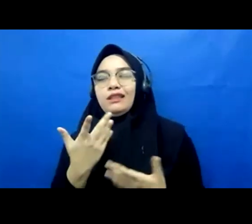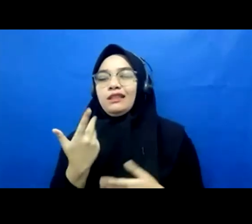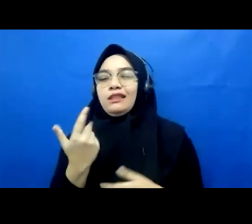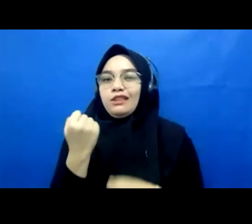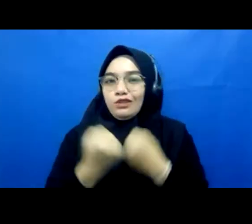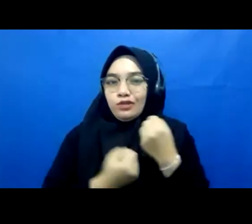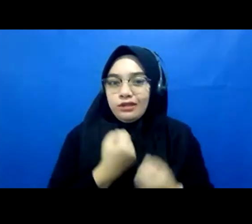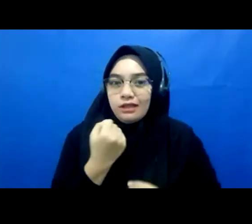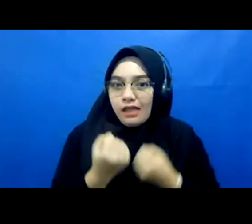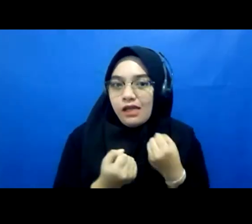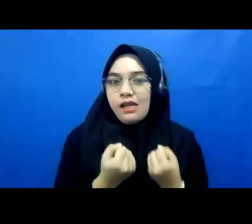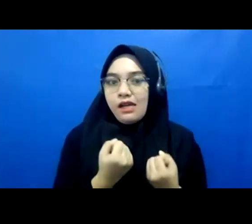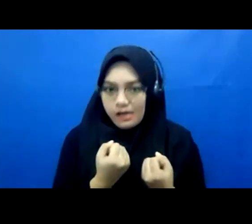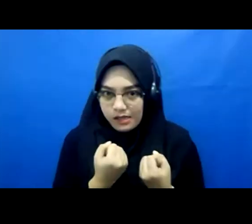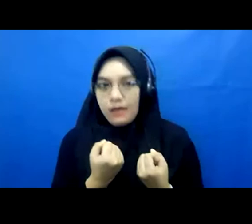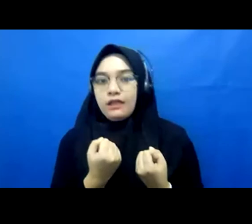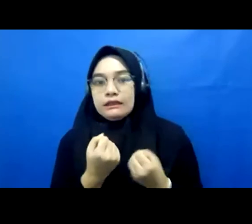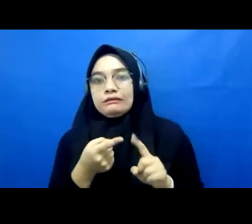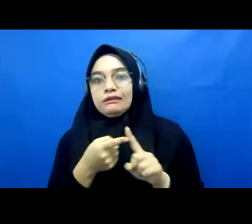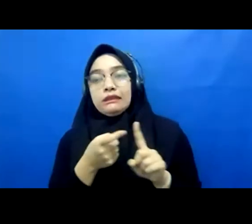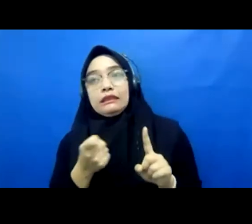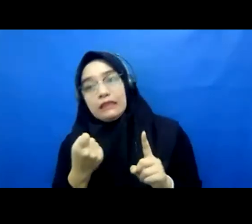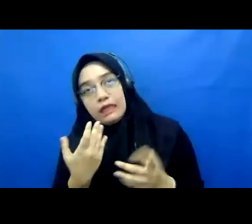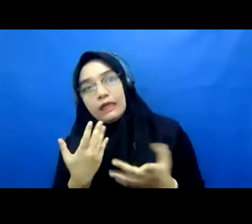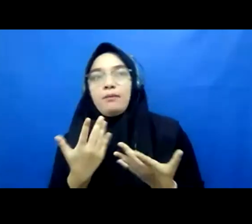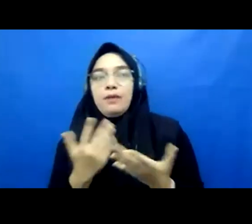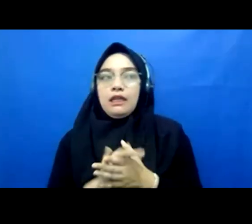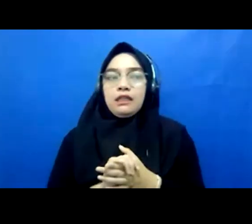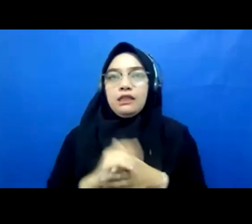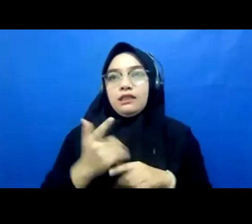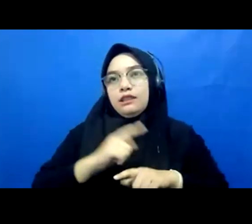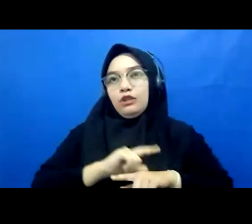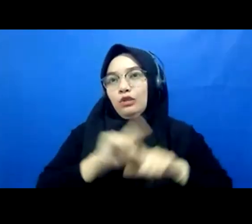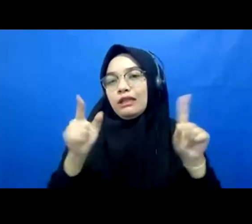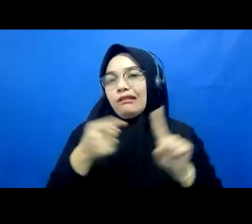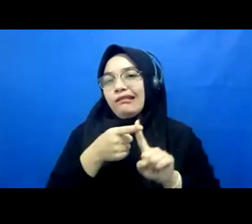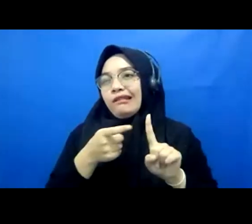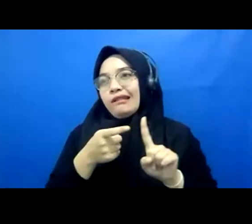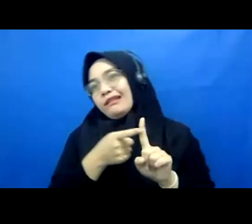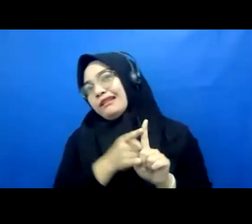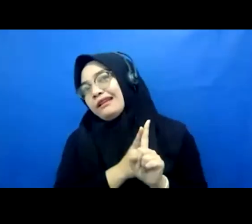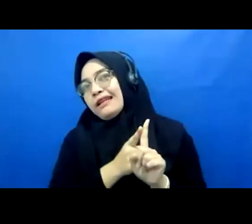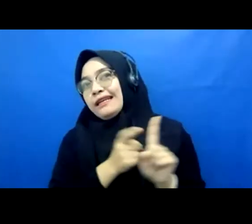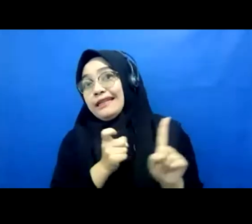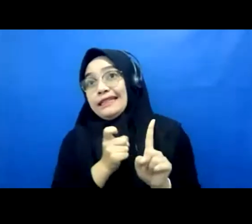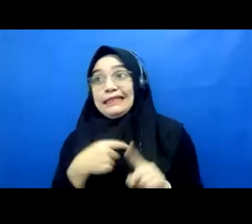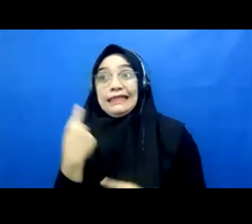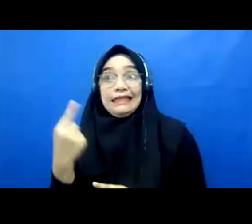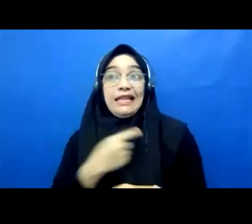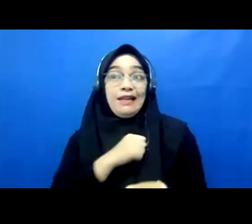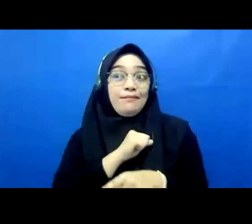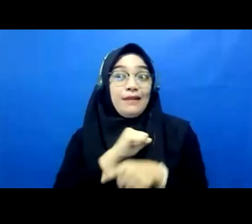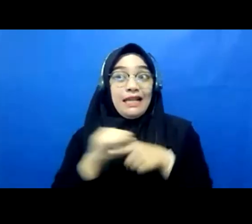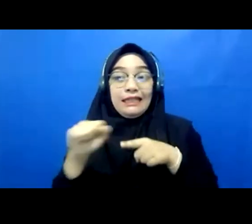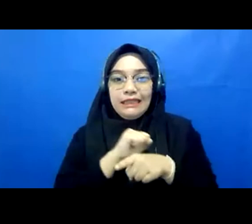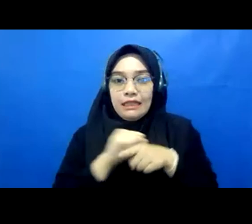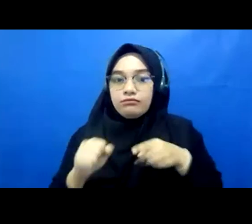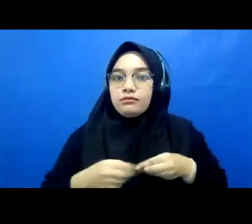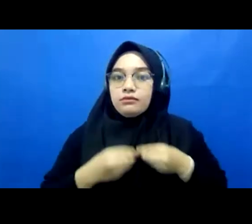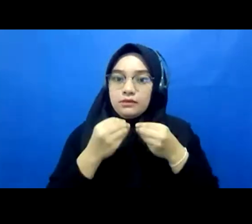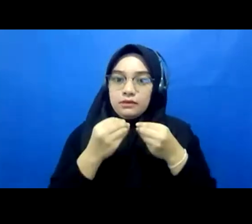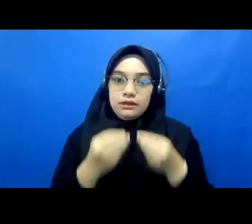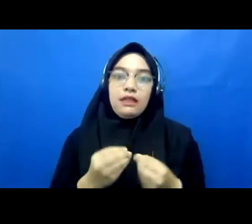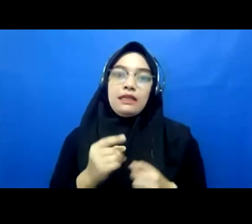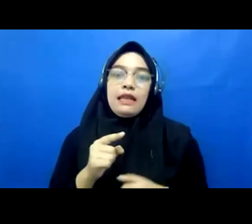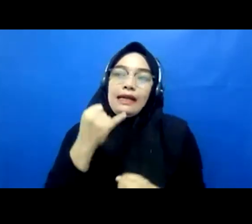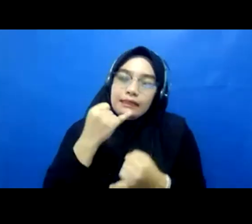to then go on and run franchises. Then we decided to open more cafes ourselves. And then that led to different types of social inclusive